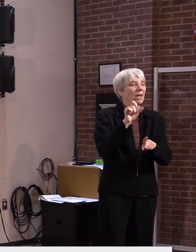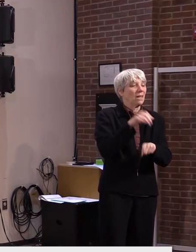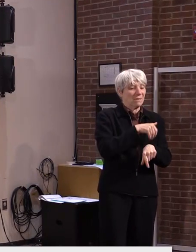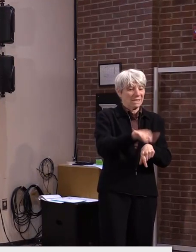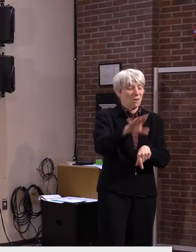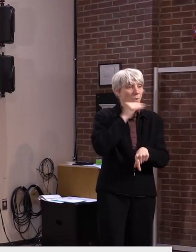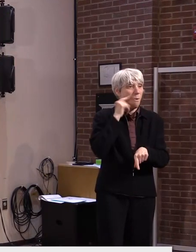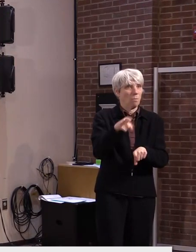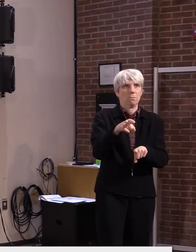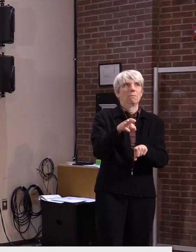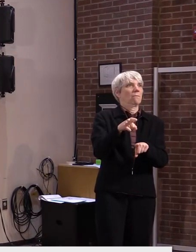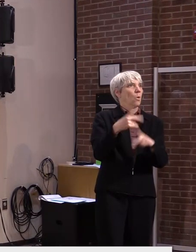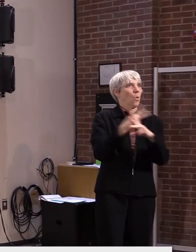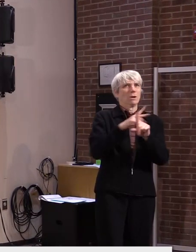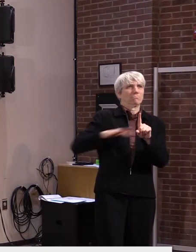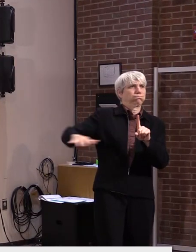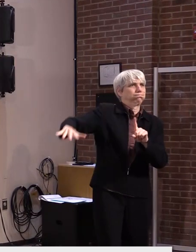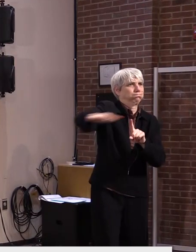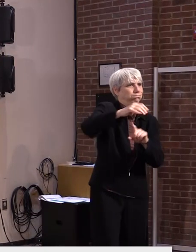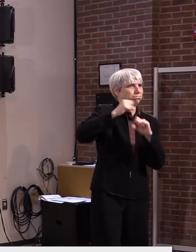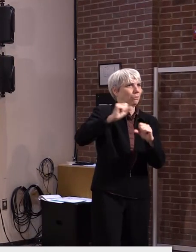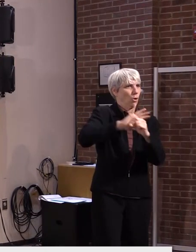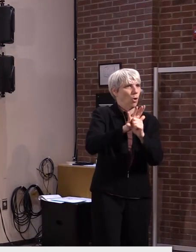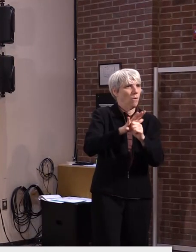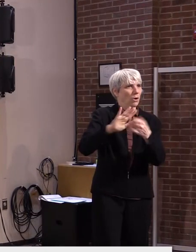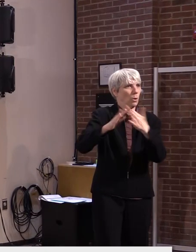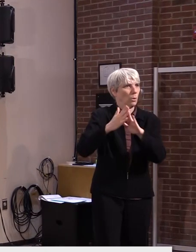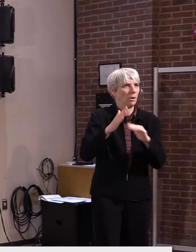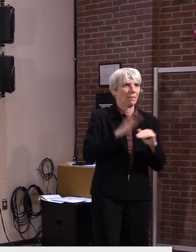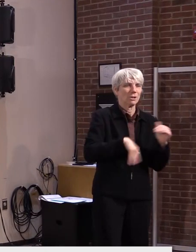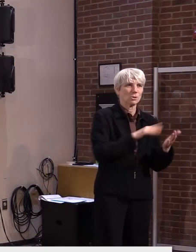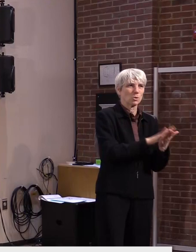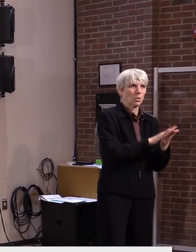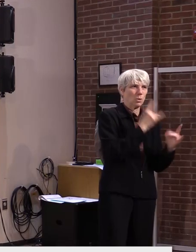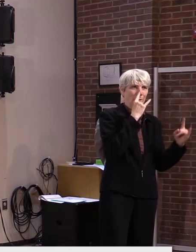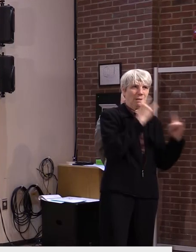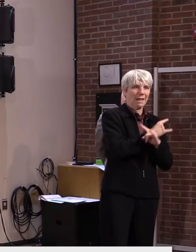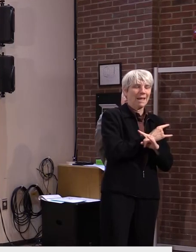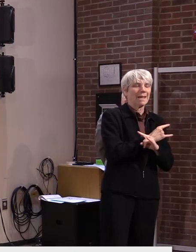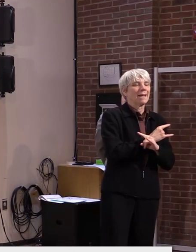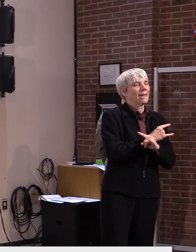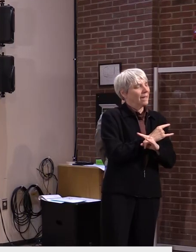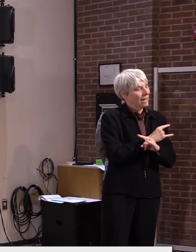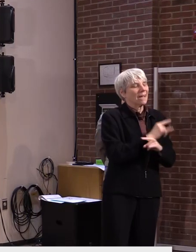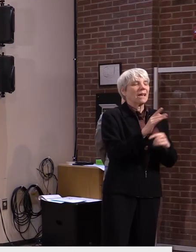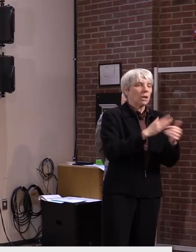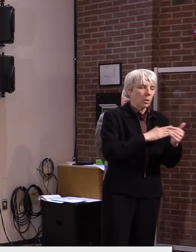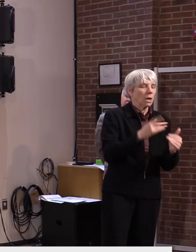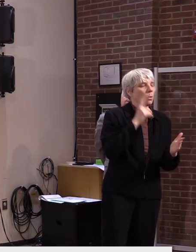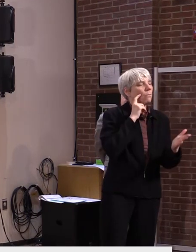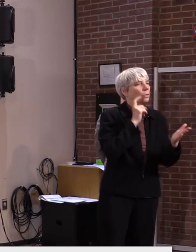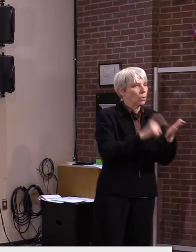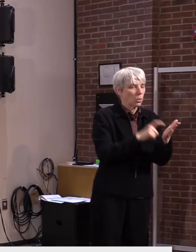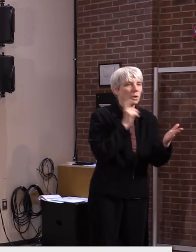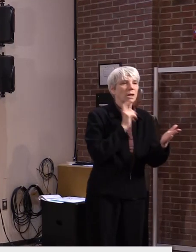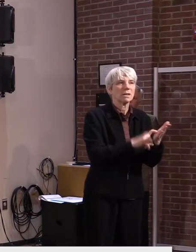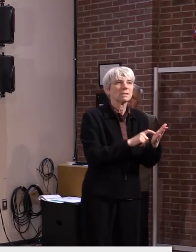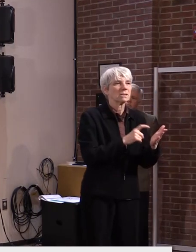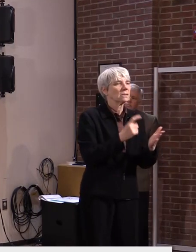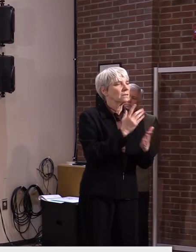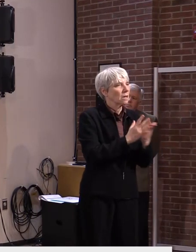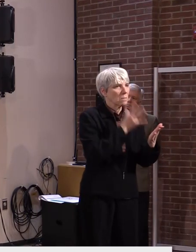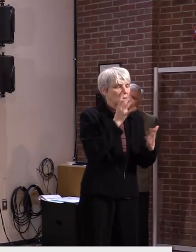it's problematic. So it's a pattern I've noticed. It's something we wanted to highlight and just, again, ask for people to work